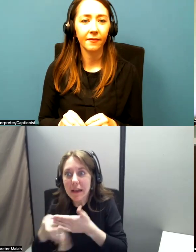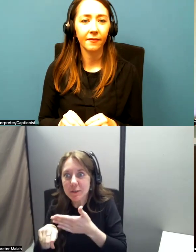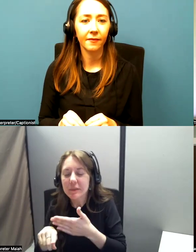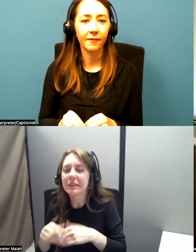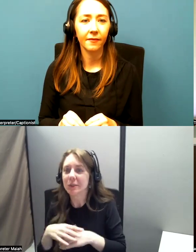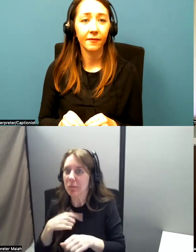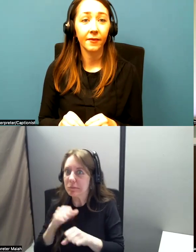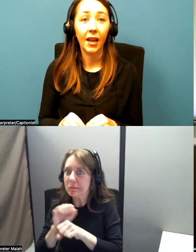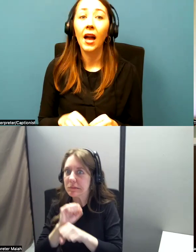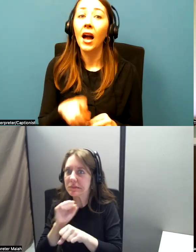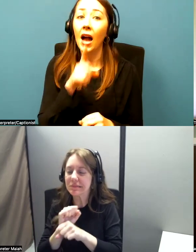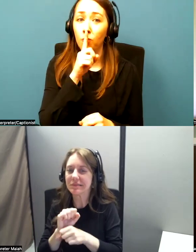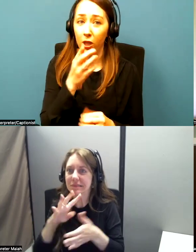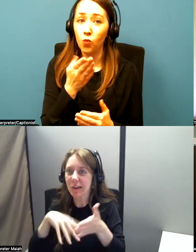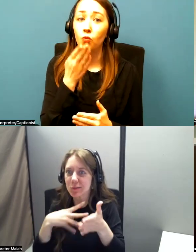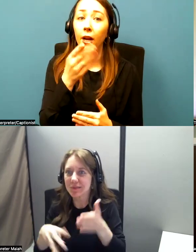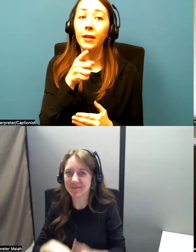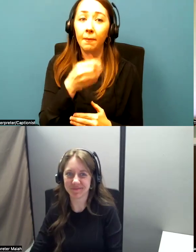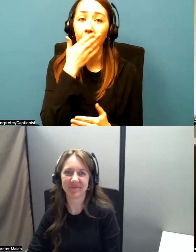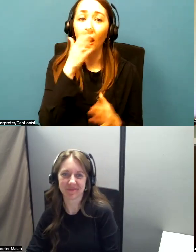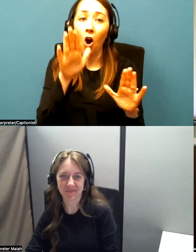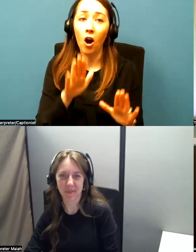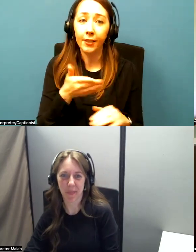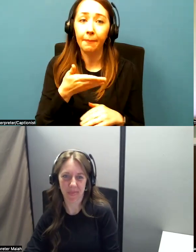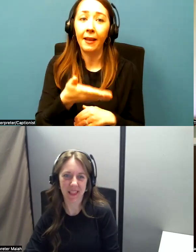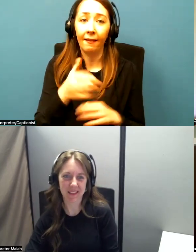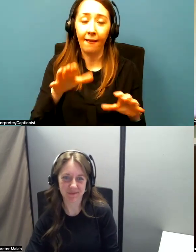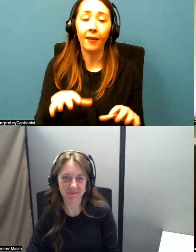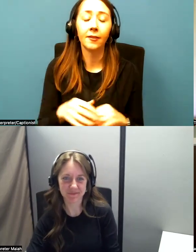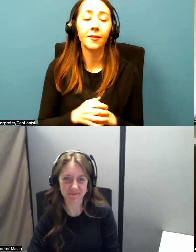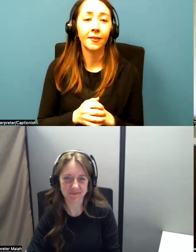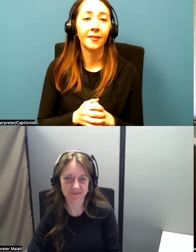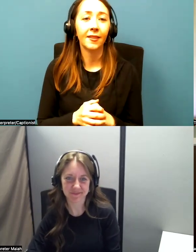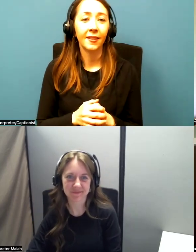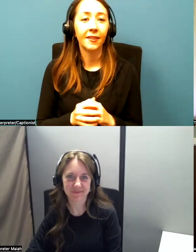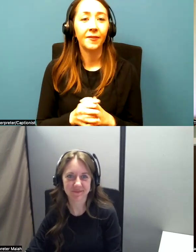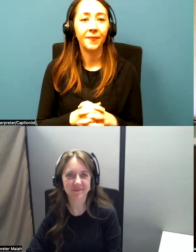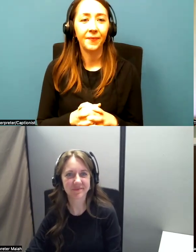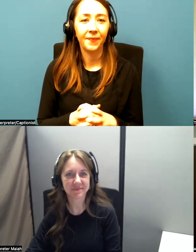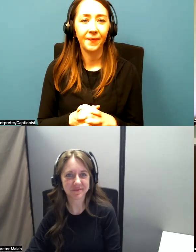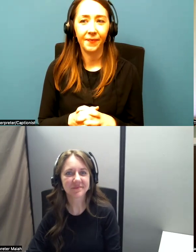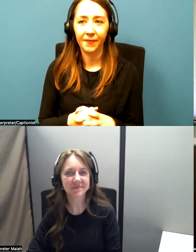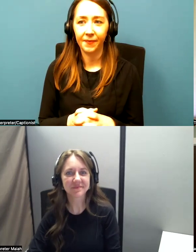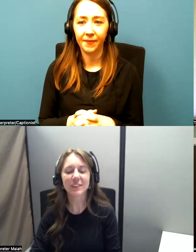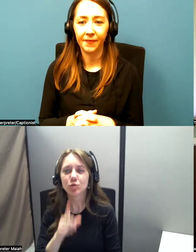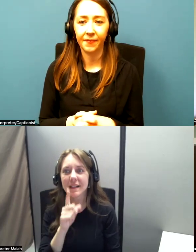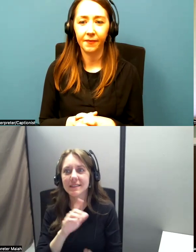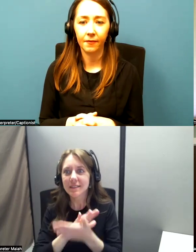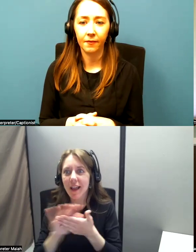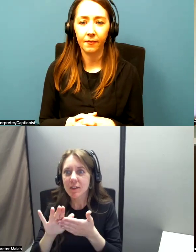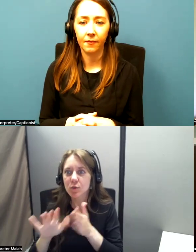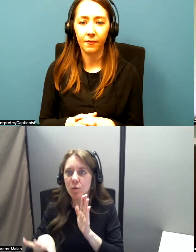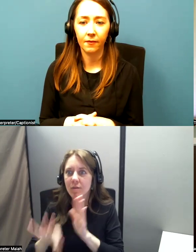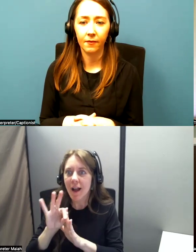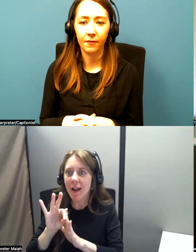But yeah, really I mean, it's recommend. He would be actually a great guest. He would be a great guest. so really nice to find some people